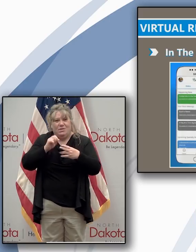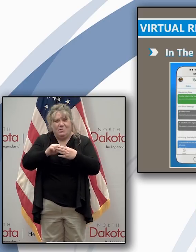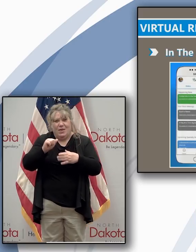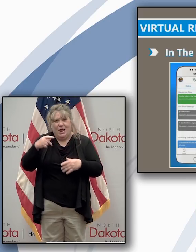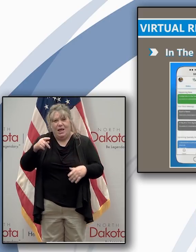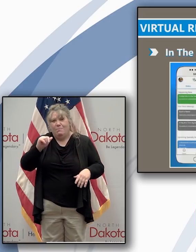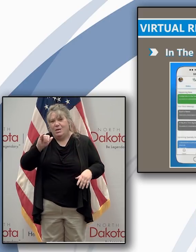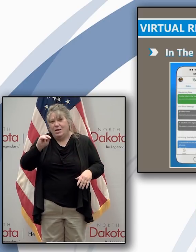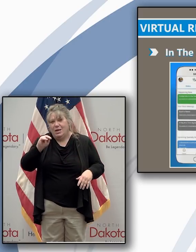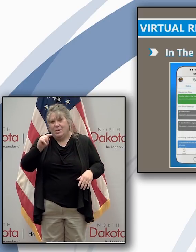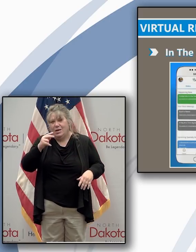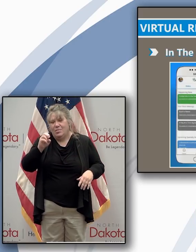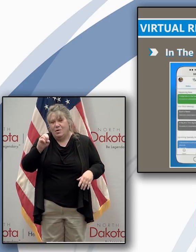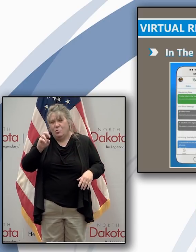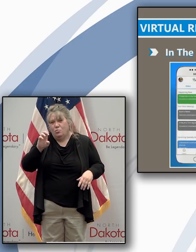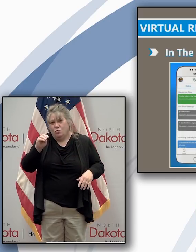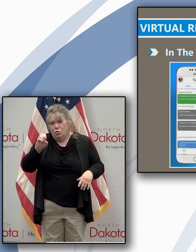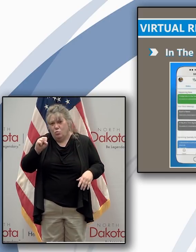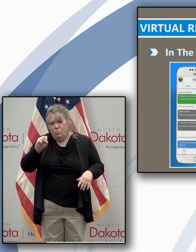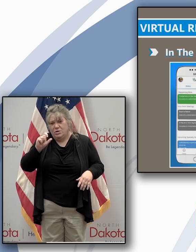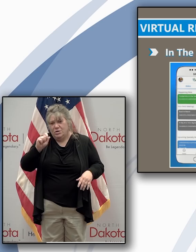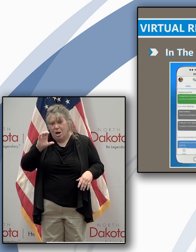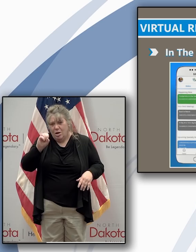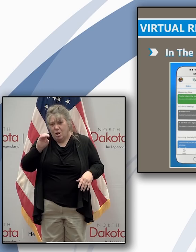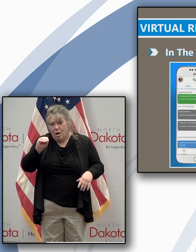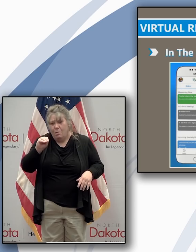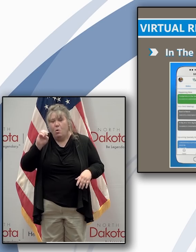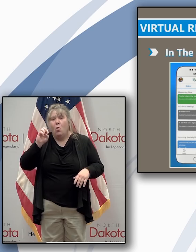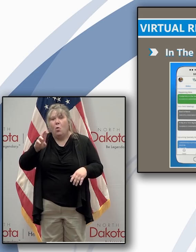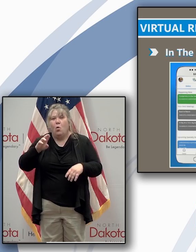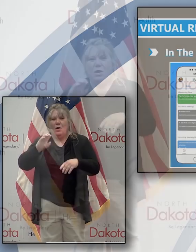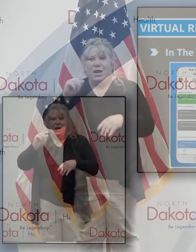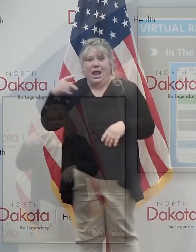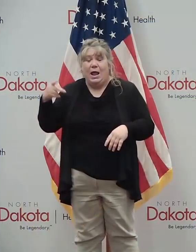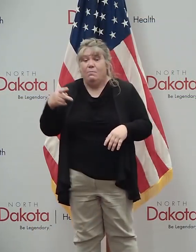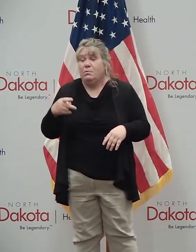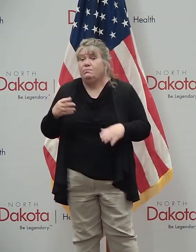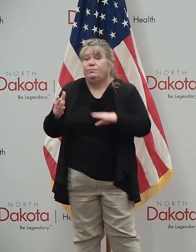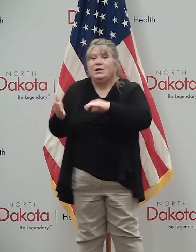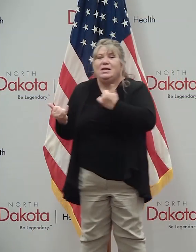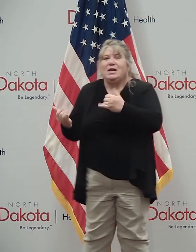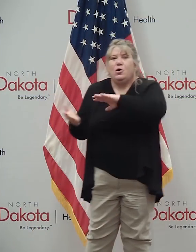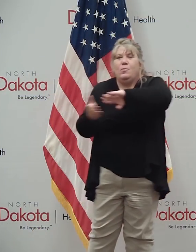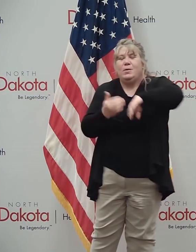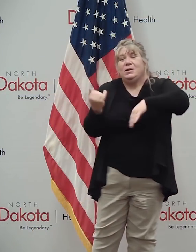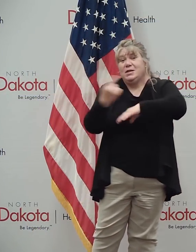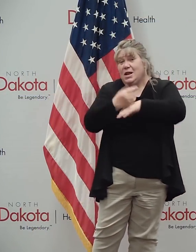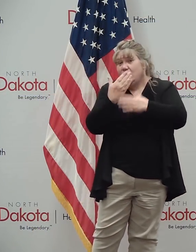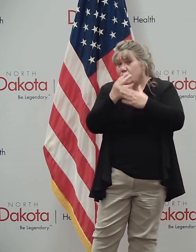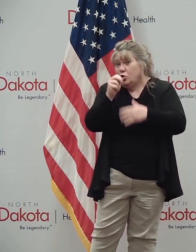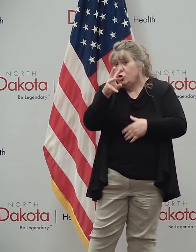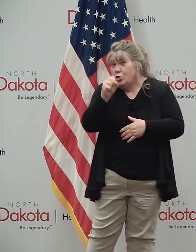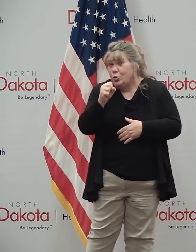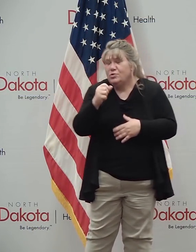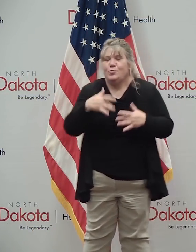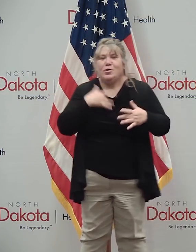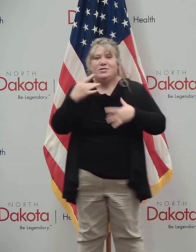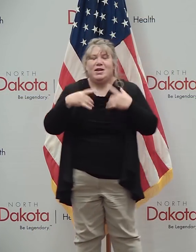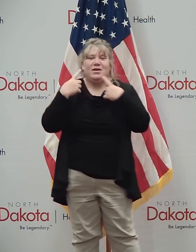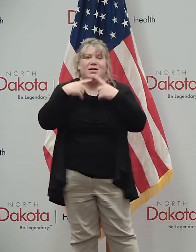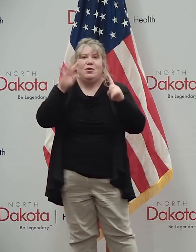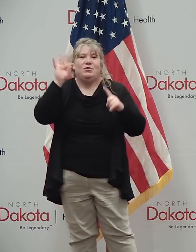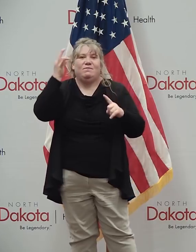App Store or get it in Google Play. Under the good news section for today, we're excited to announce the